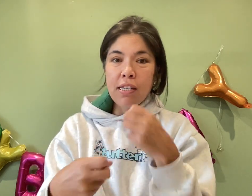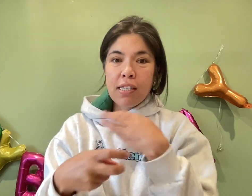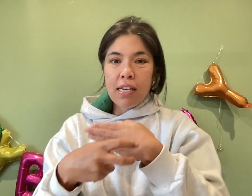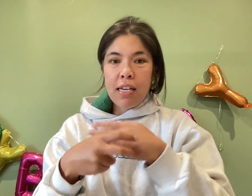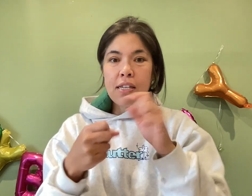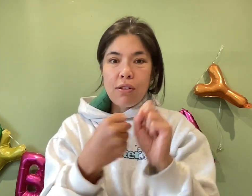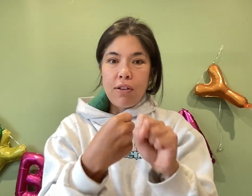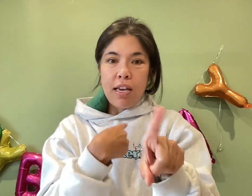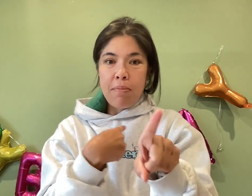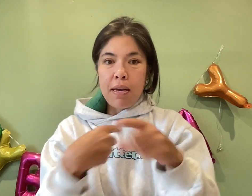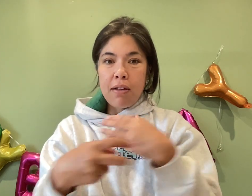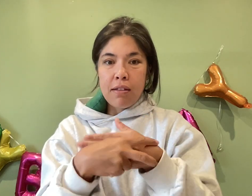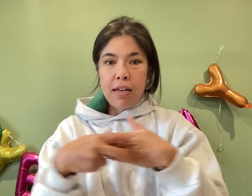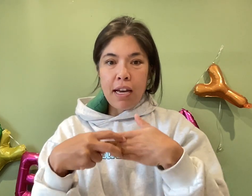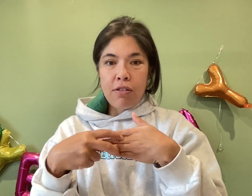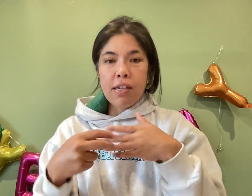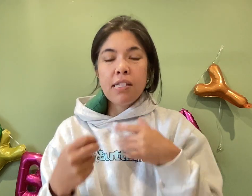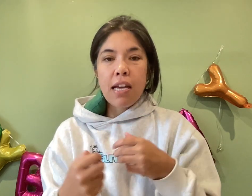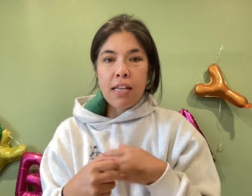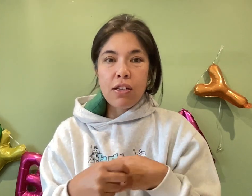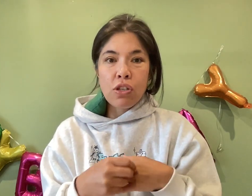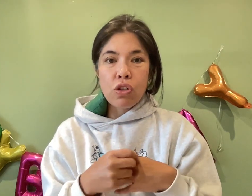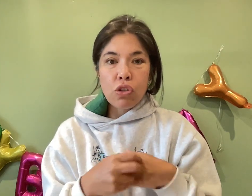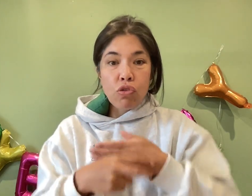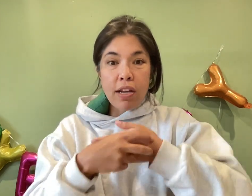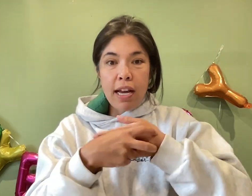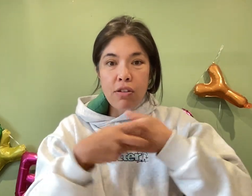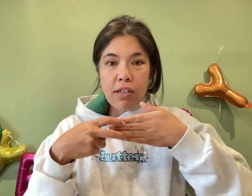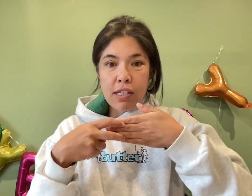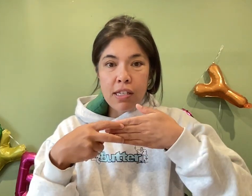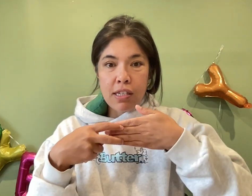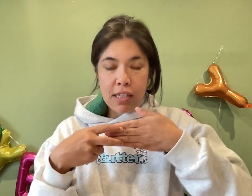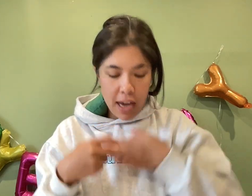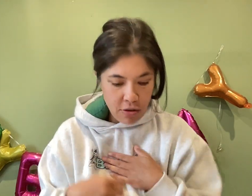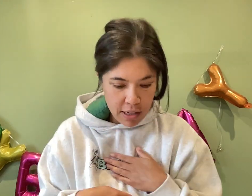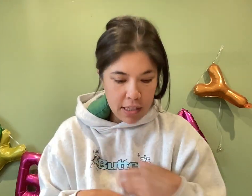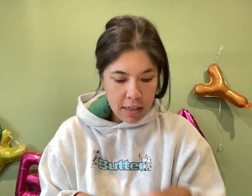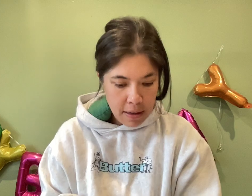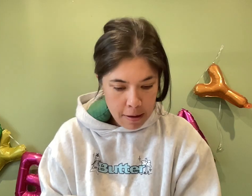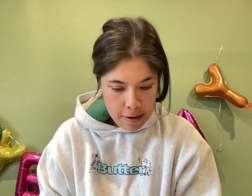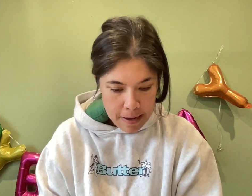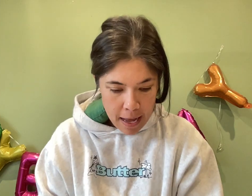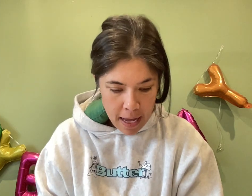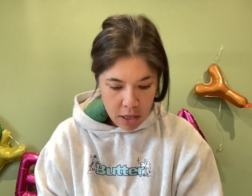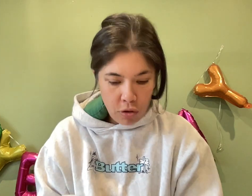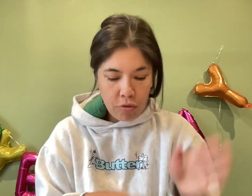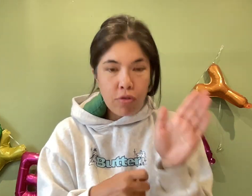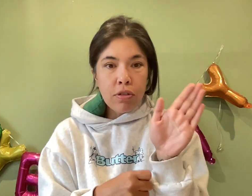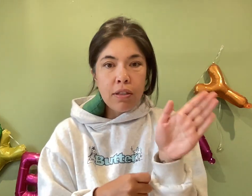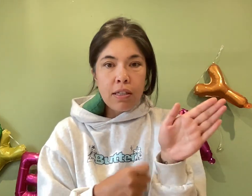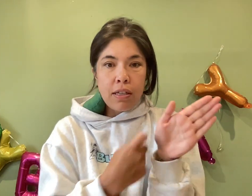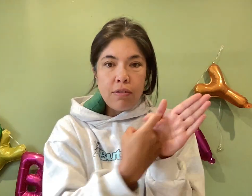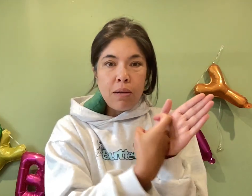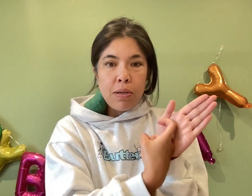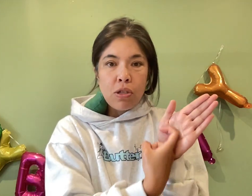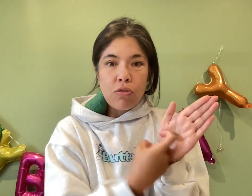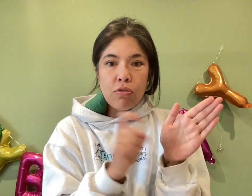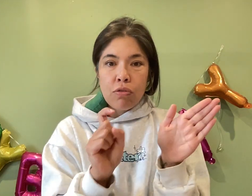address. So email address, and then just your street address is just address. Cruel, if someone's cruel, the